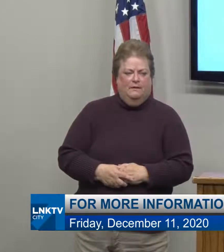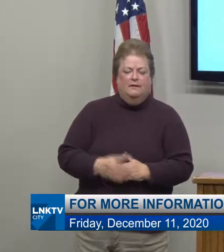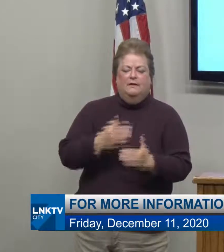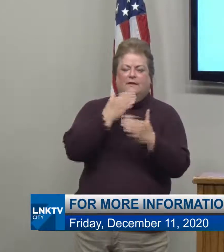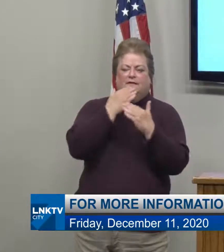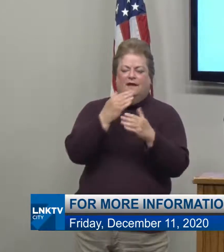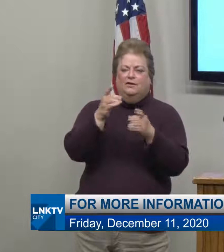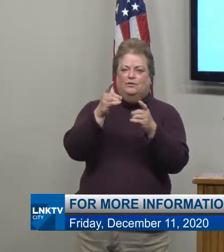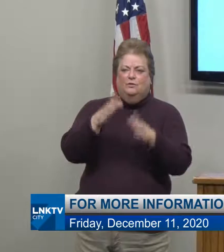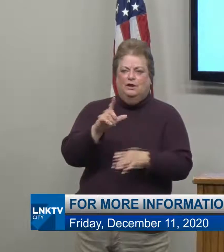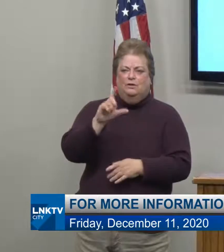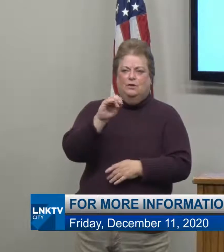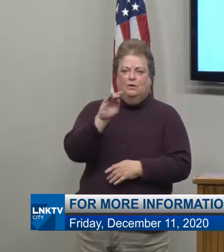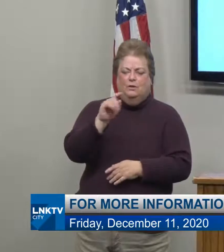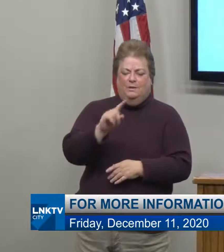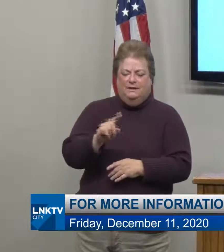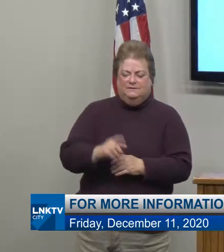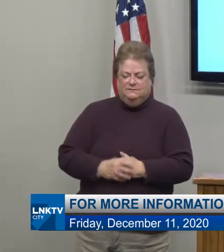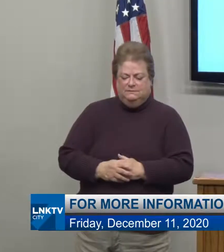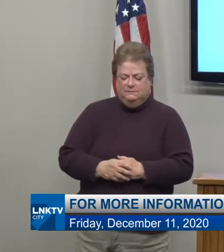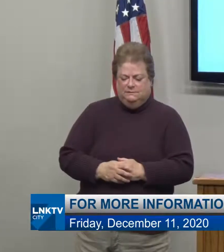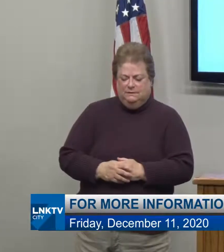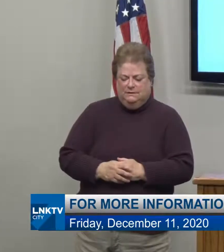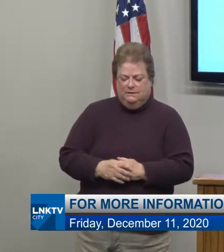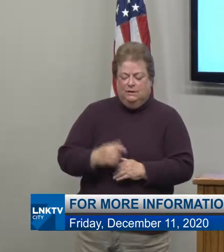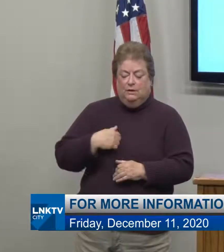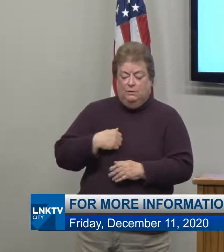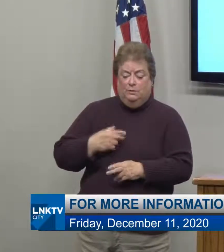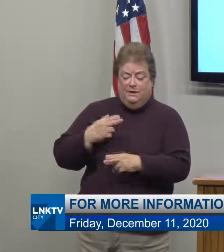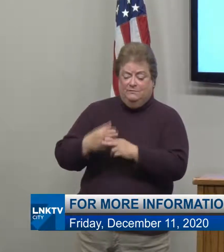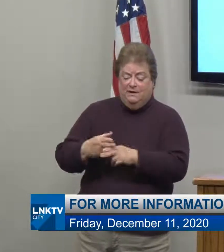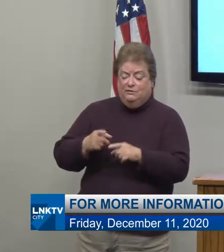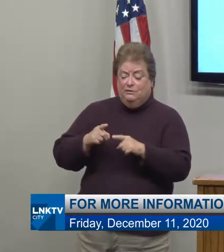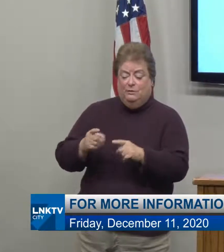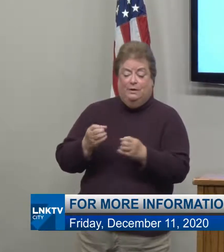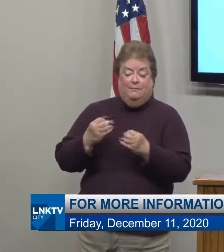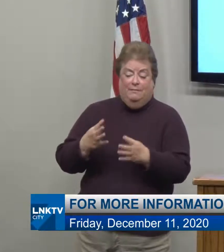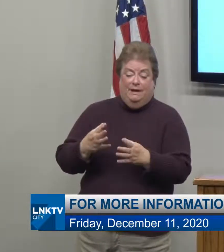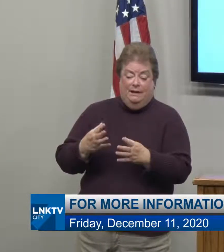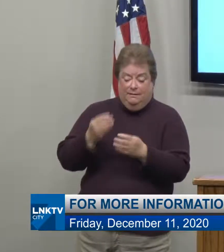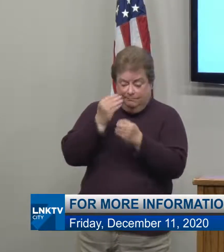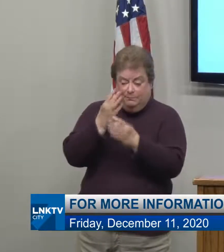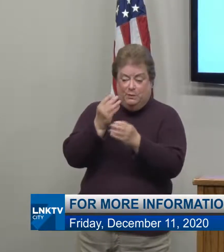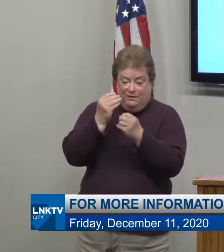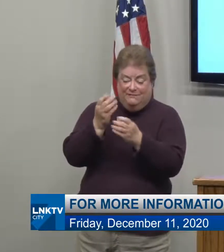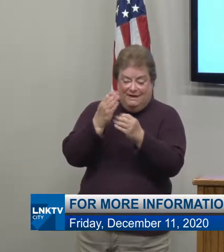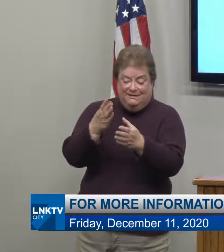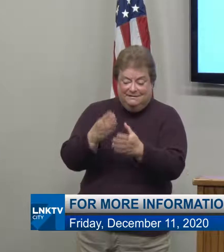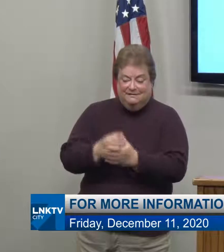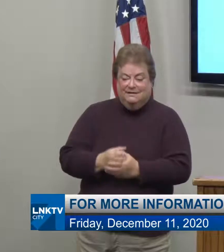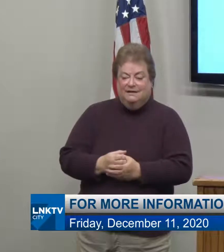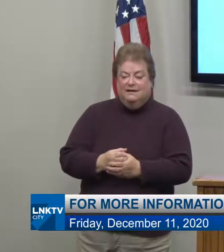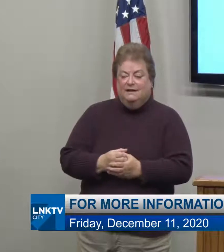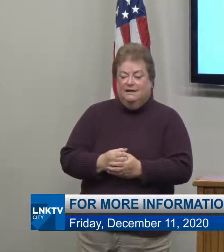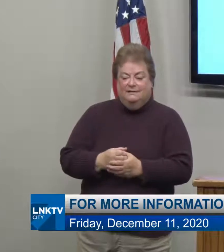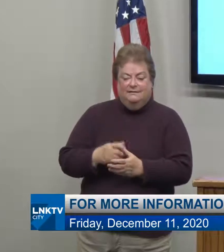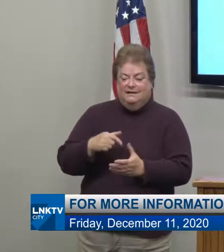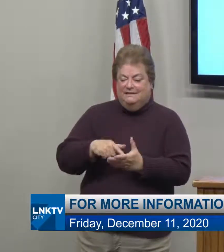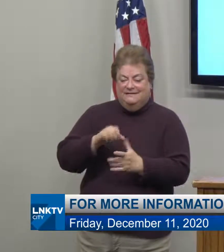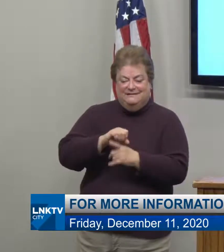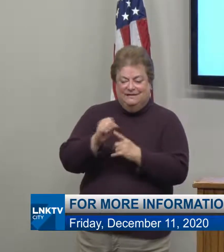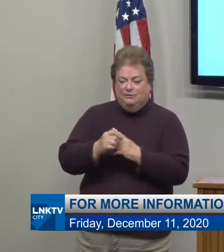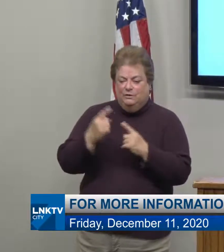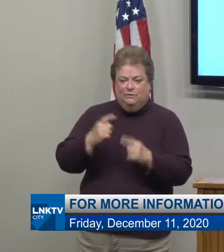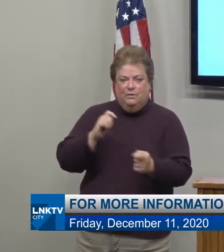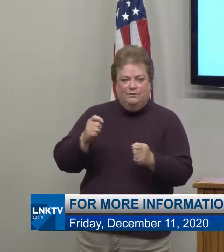Thank you, Director Lopez. As we've mentioned during many briefings throughout the pandemic, this is a rapidly evolving situation, and we have just had an update